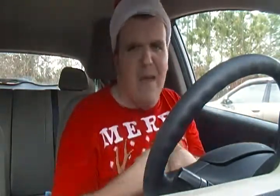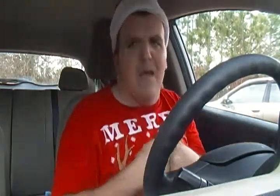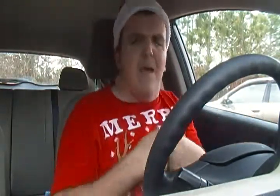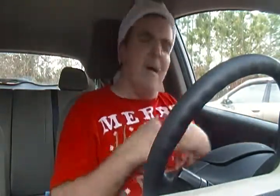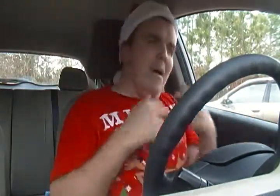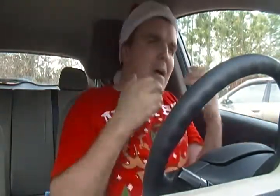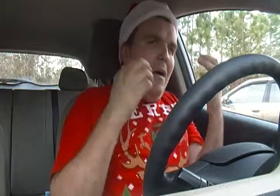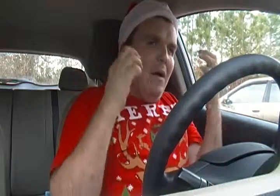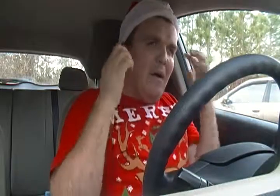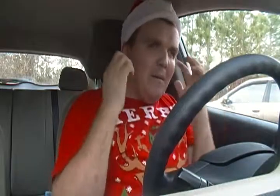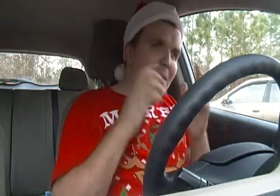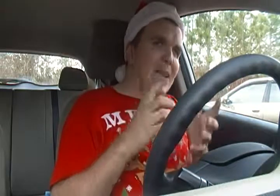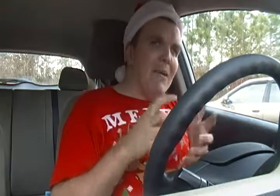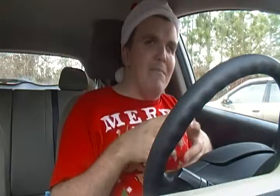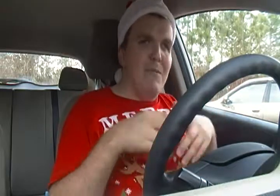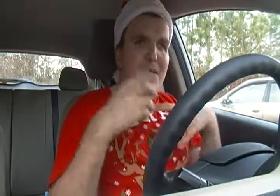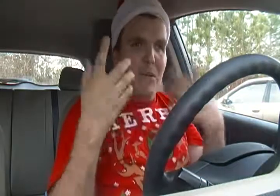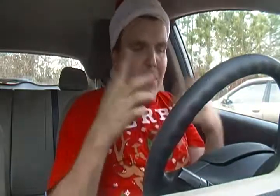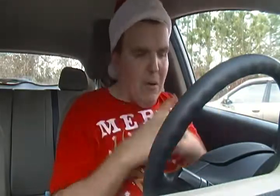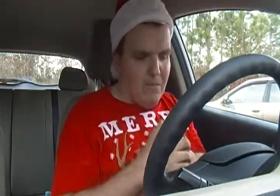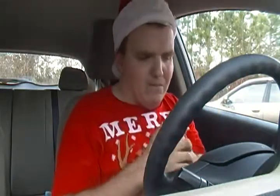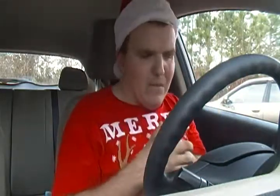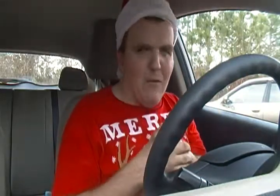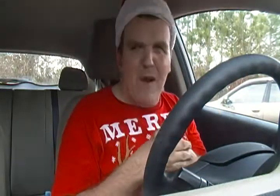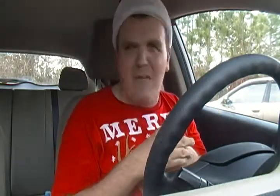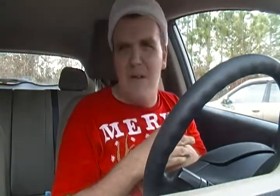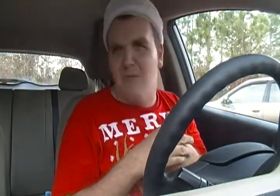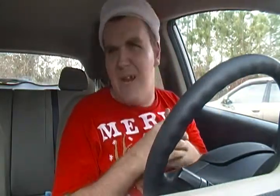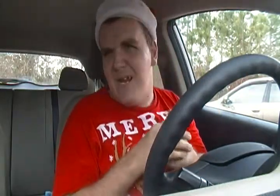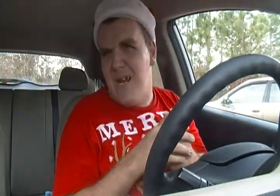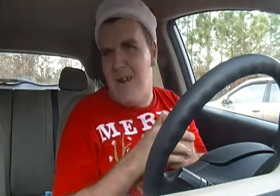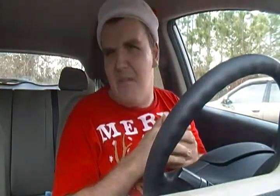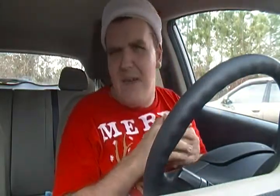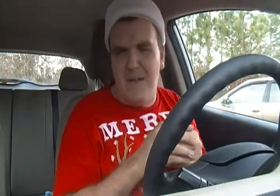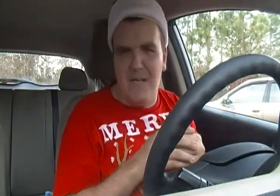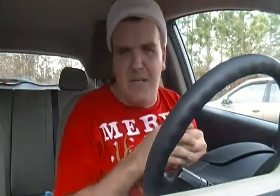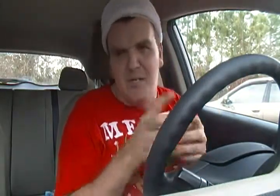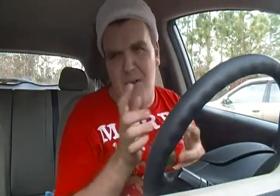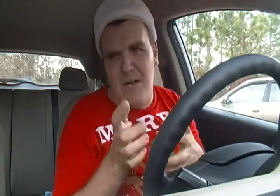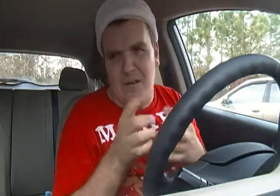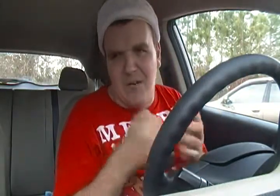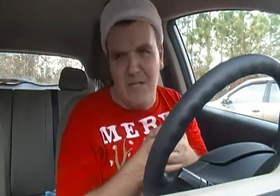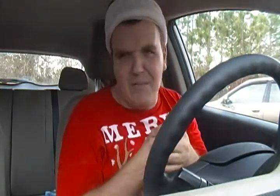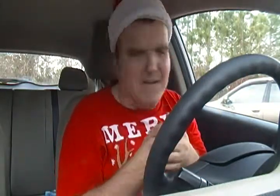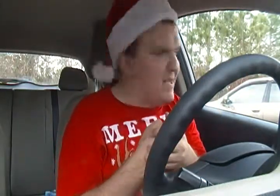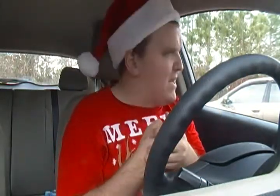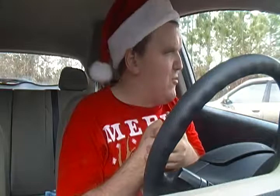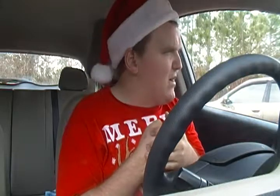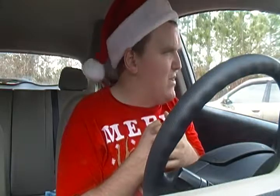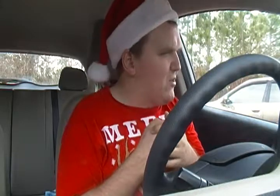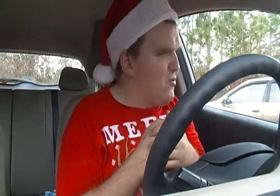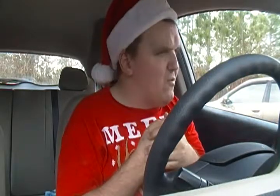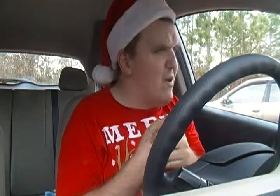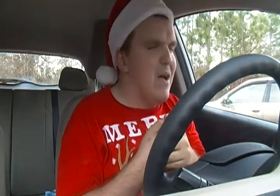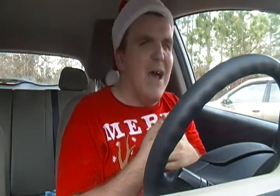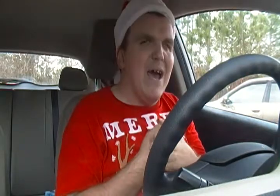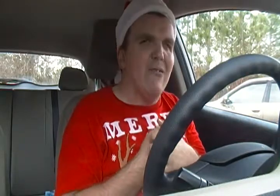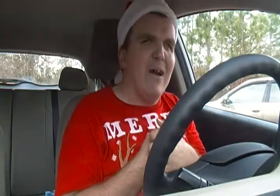but anyway movie's going on ralphie randy and everybody else is enjoying the christmas and enjoying school and